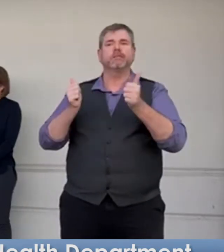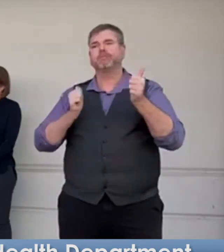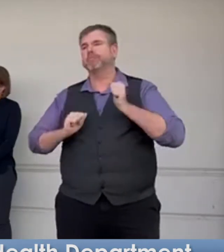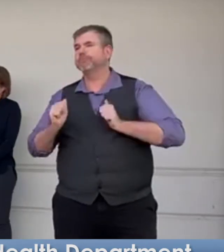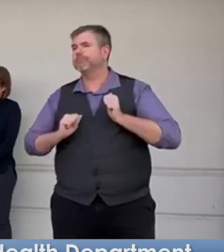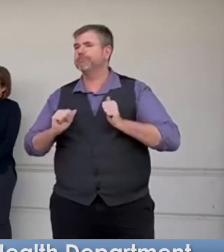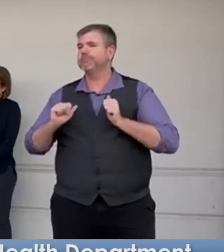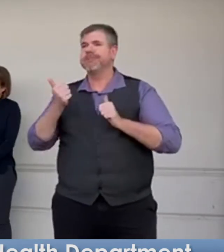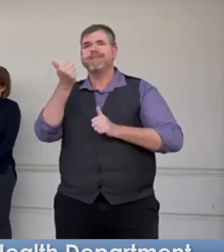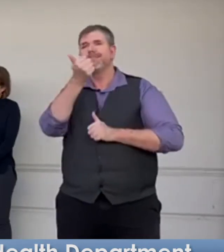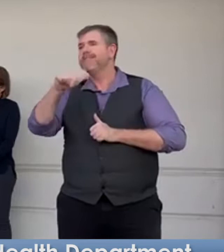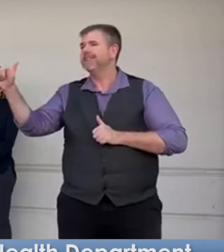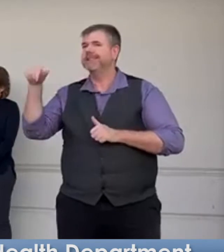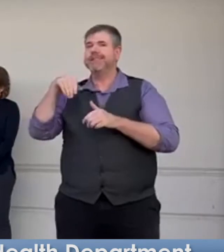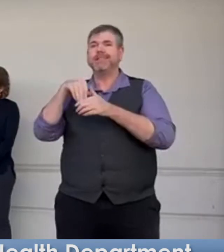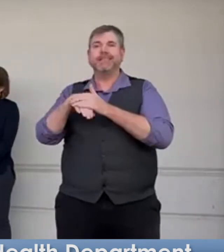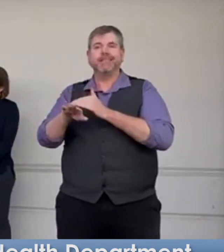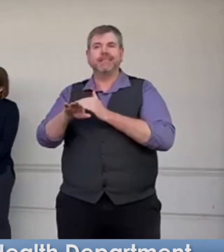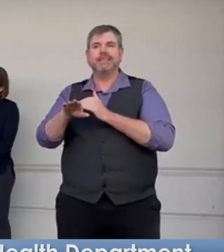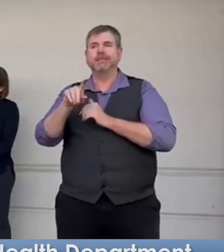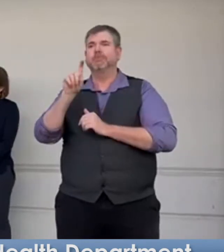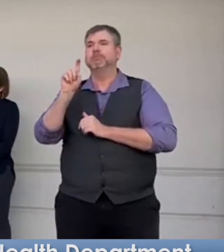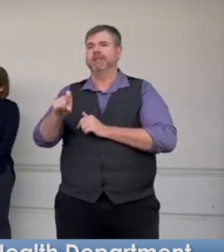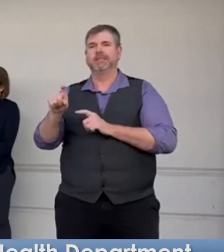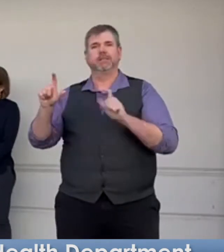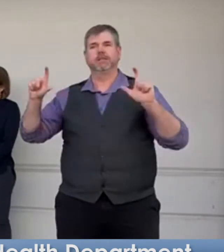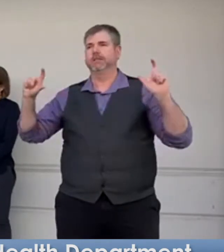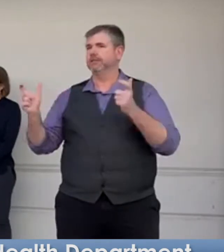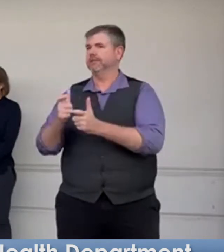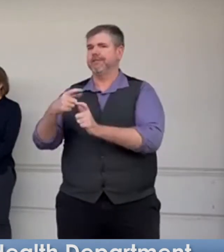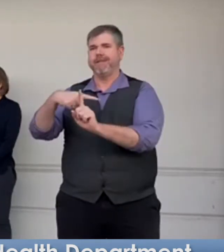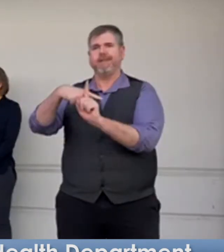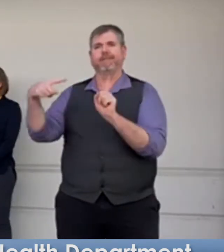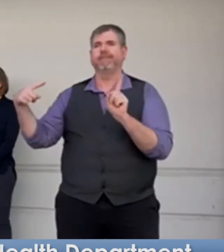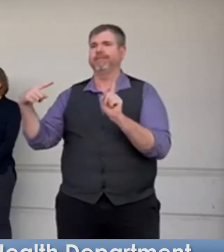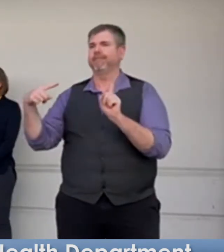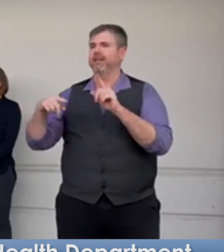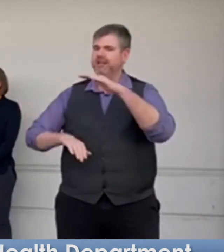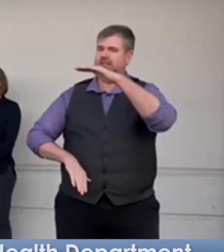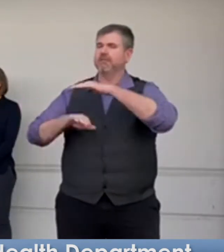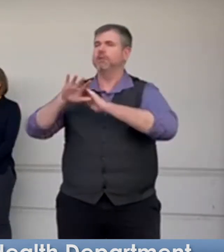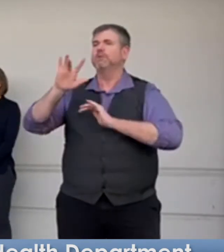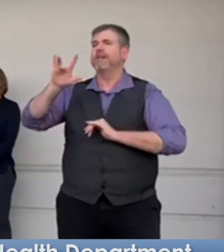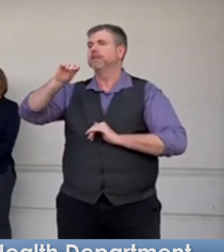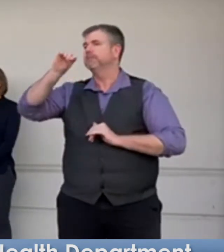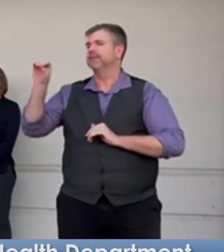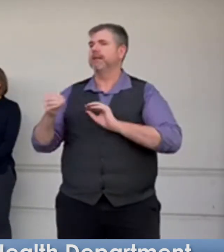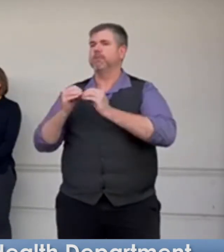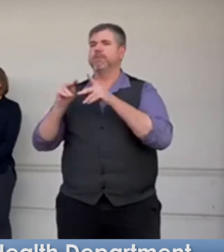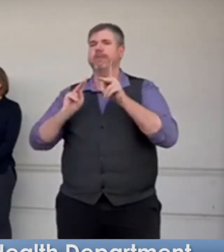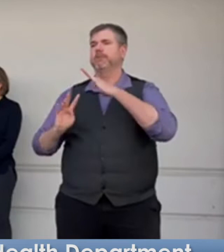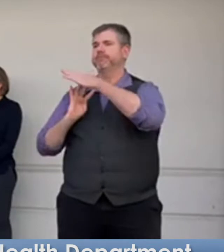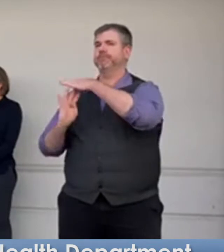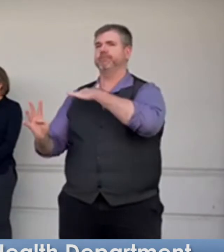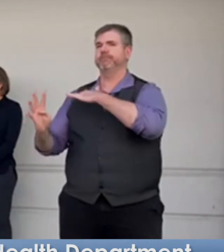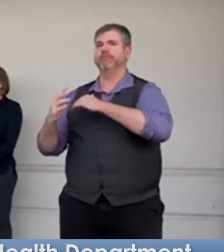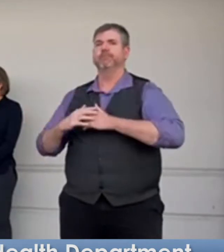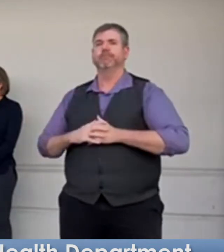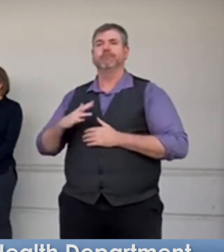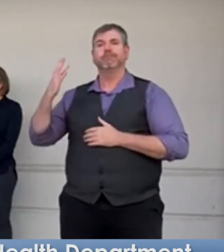to 25%. And that's, again, to reduce the density, the number of people in a space at a given